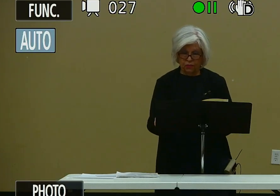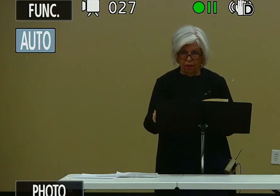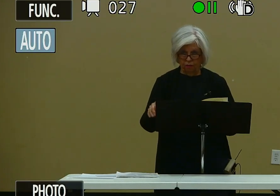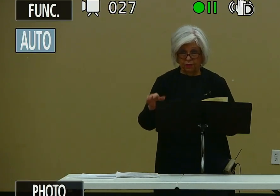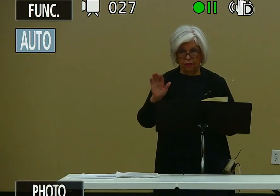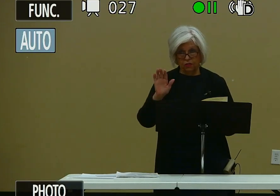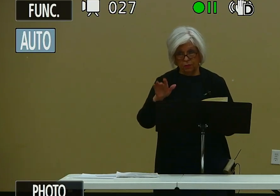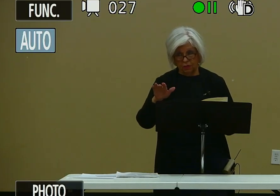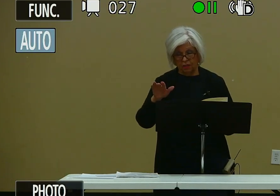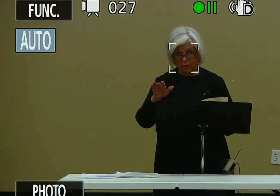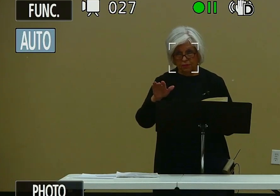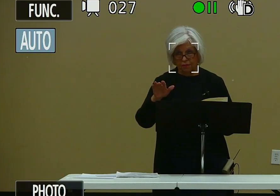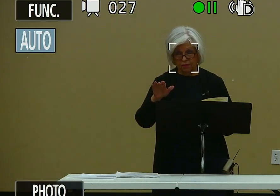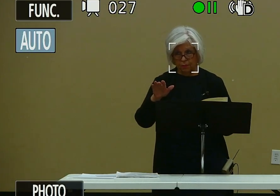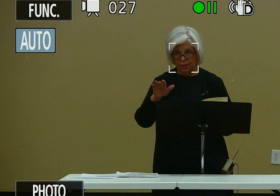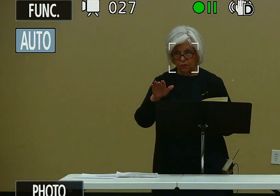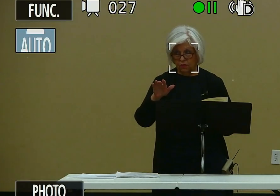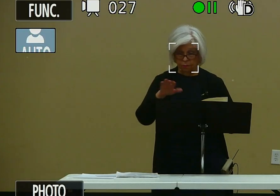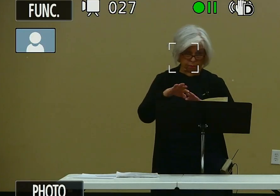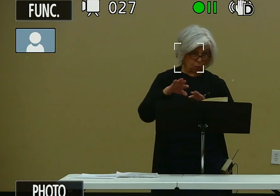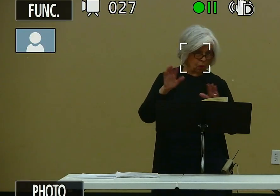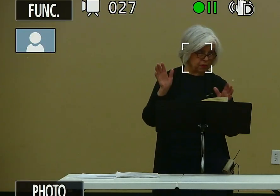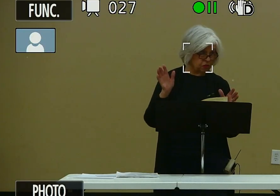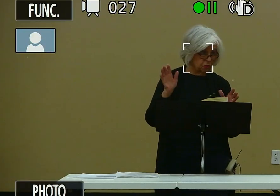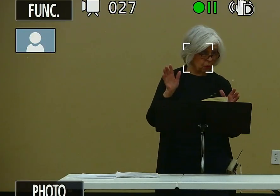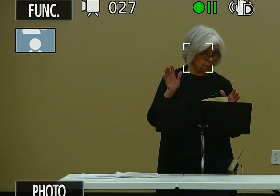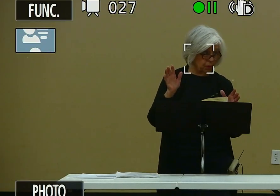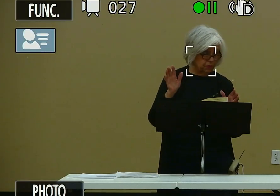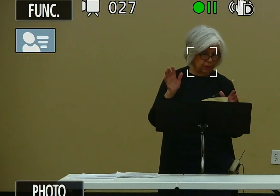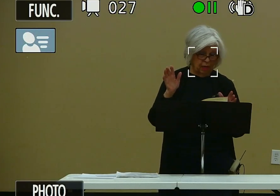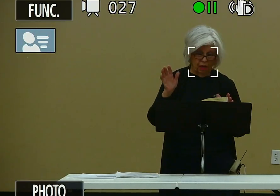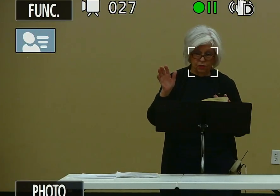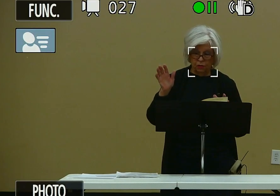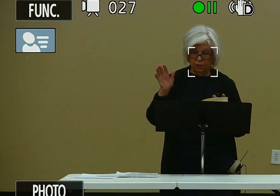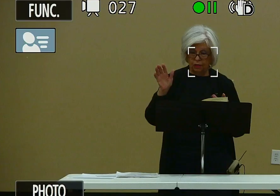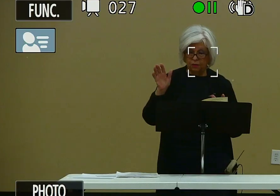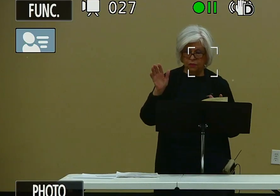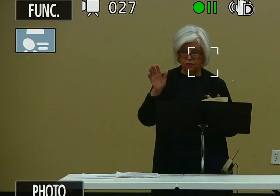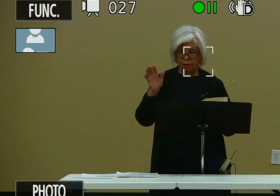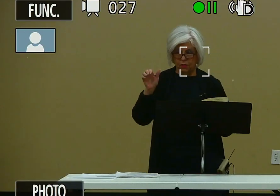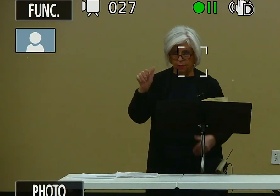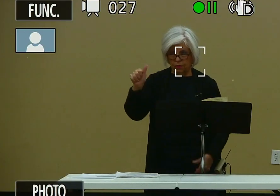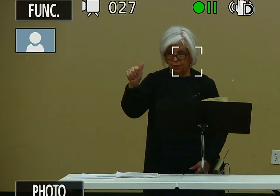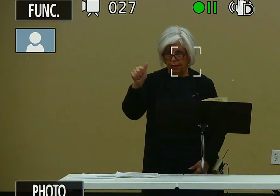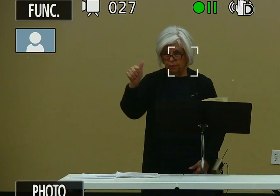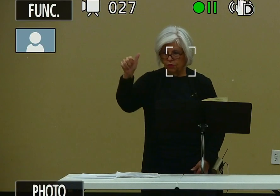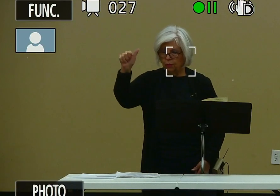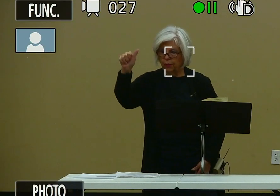Yourselves. Now this one's a little bit different because it's more than just one person. So you're going to do the same thing with your hand, but you're going to